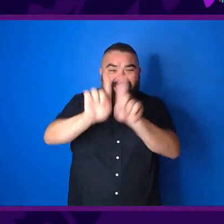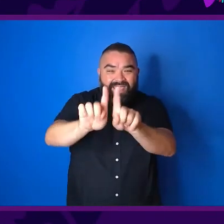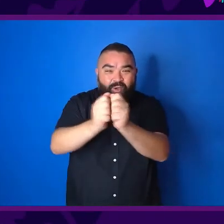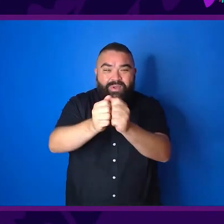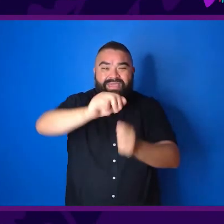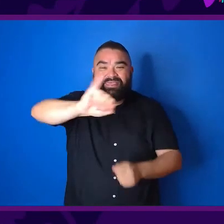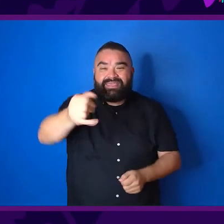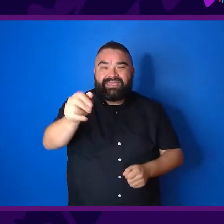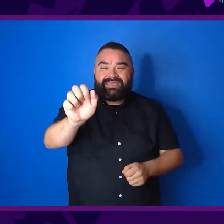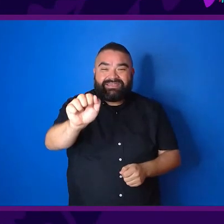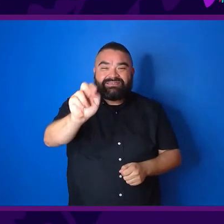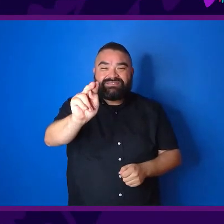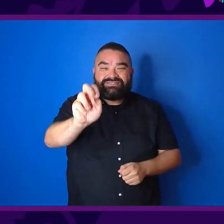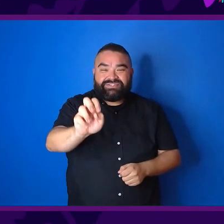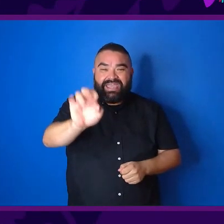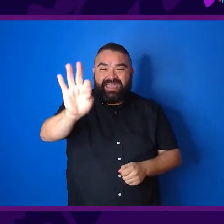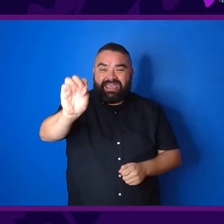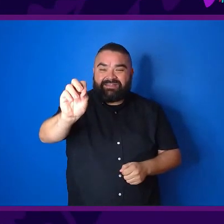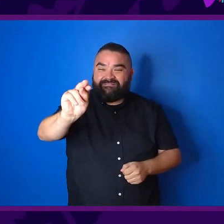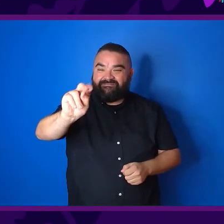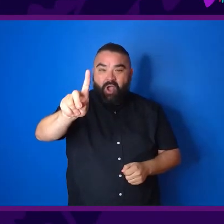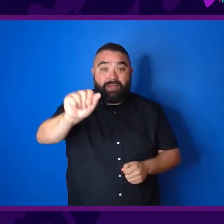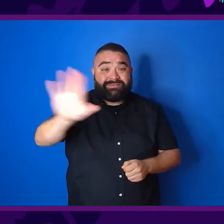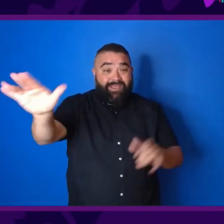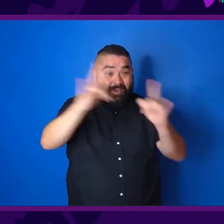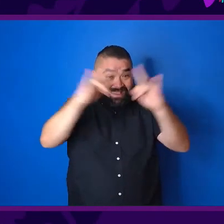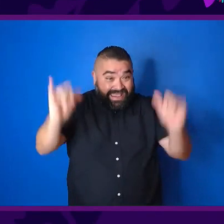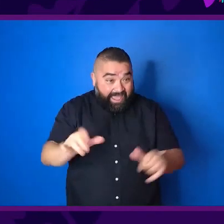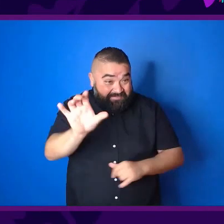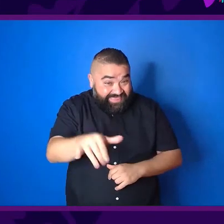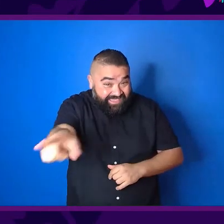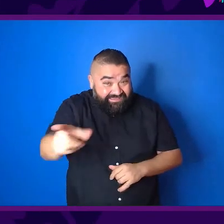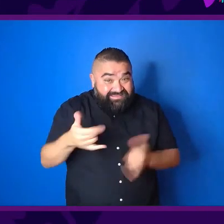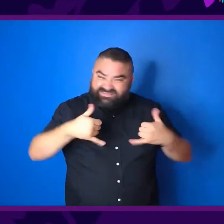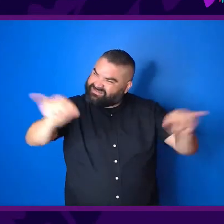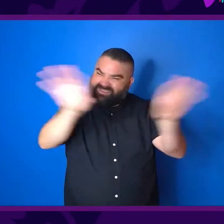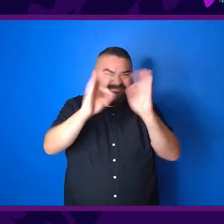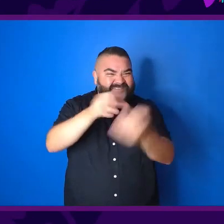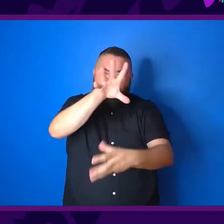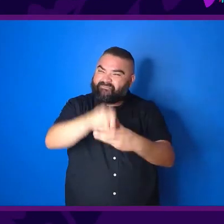Jane, and they still remain very much good friends,